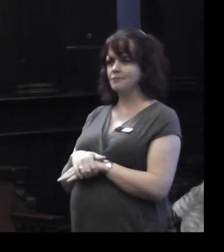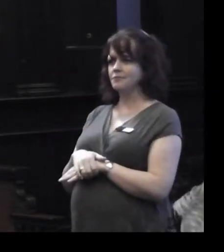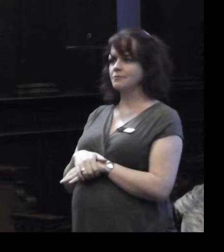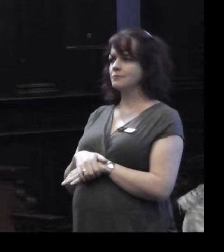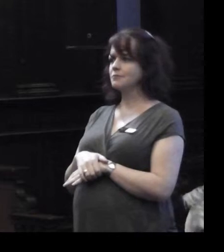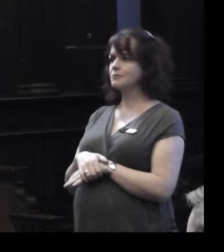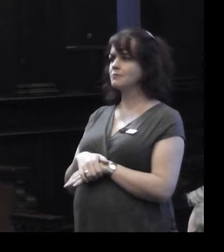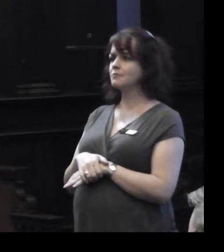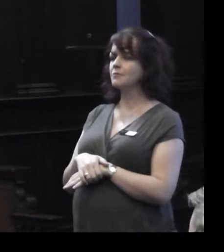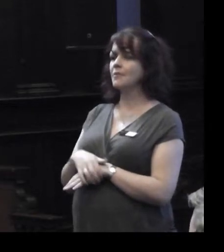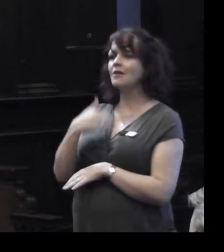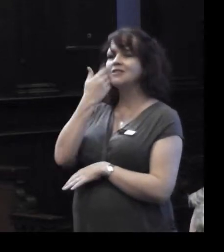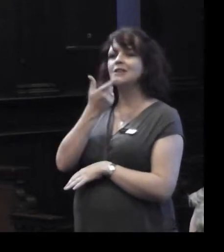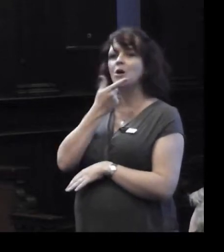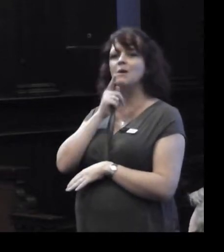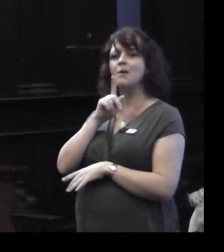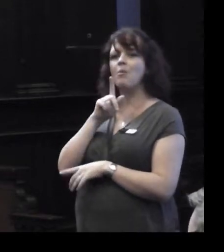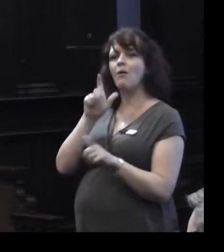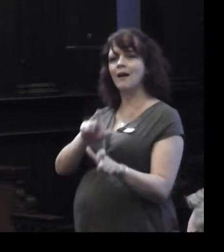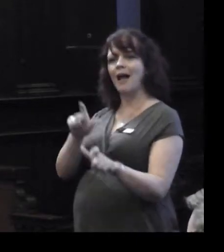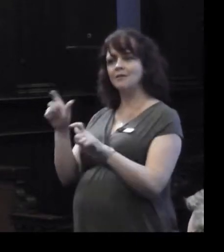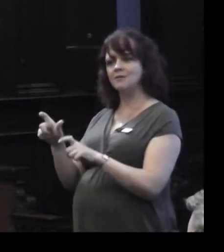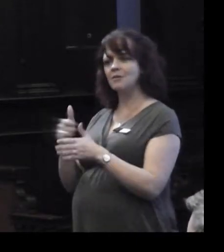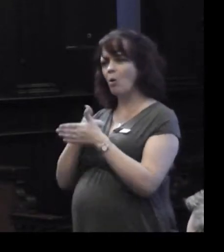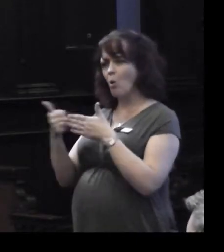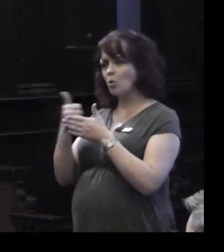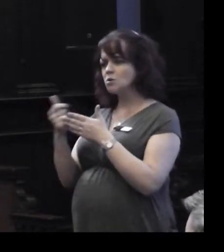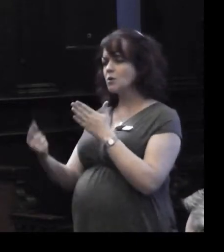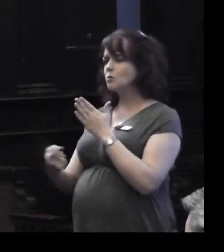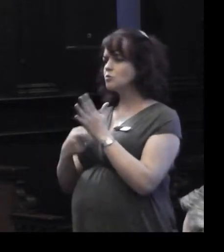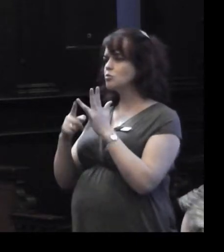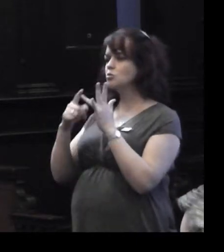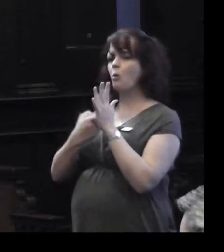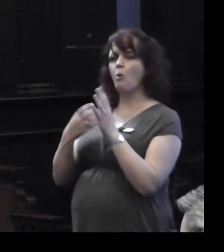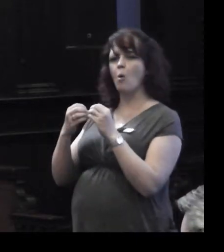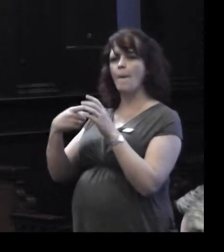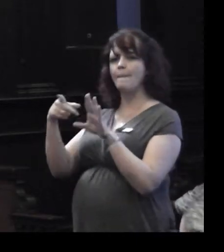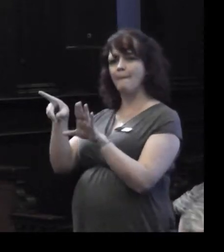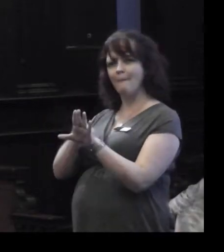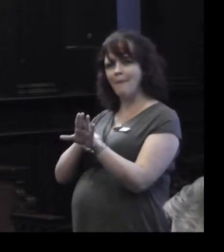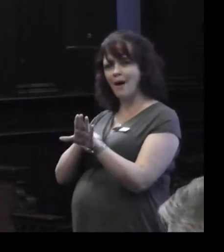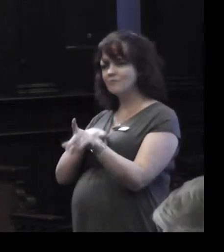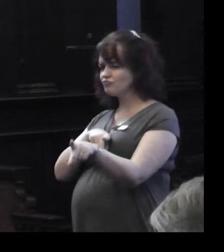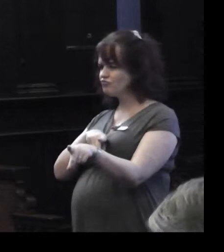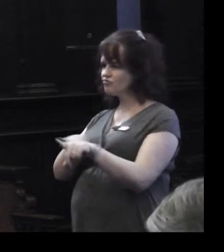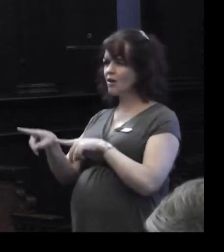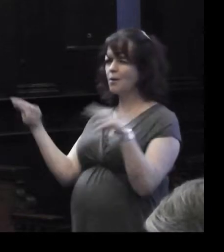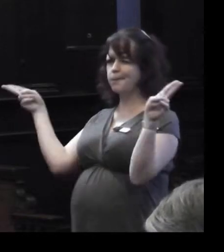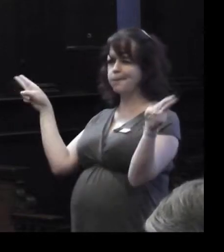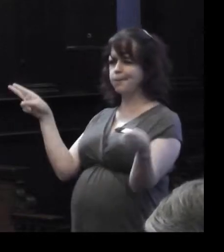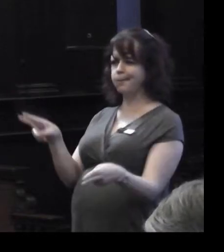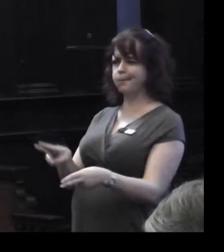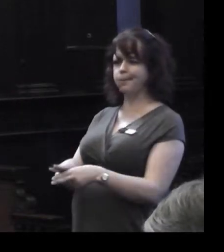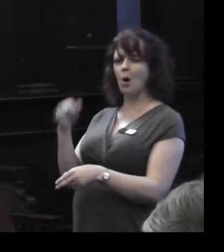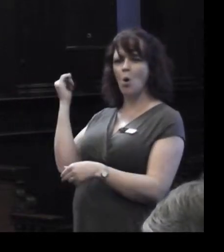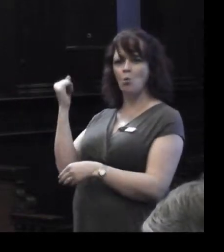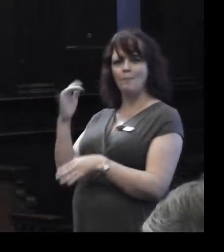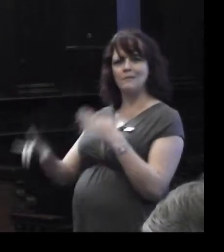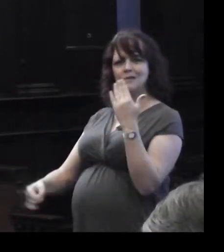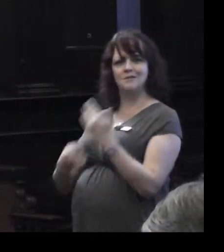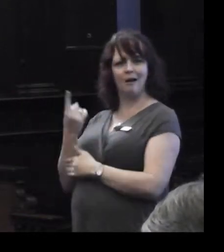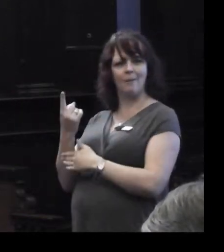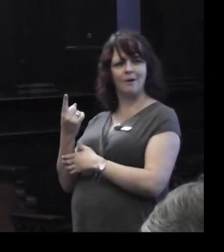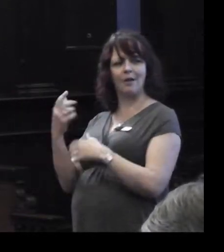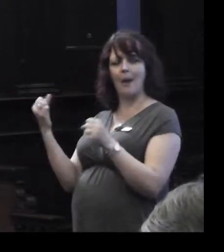young people in Exeter and Torbay in an effort to reduce the use of weapons and make